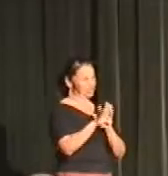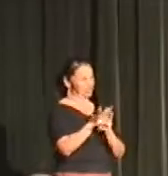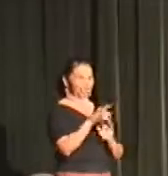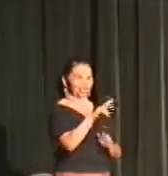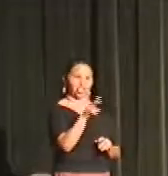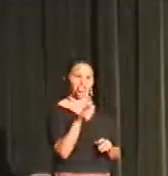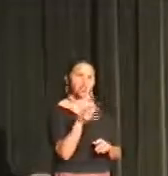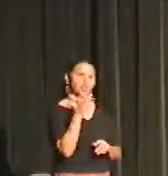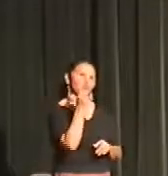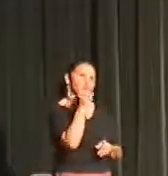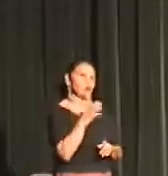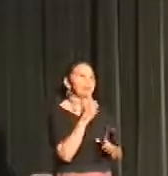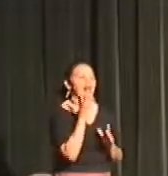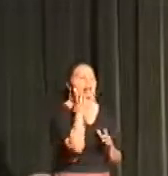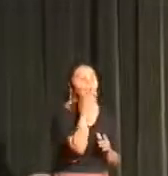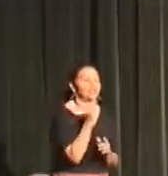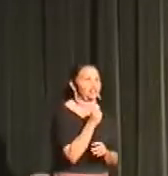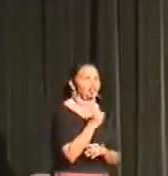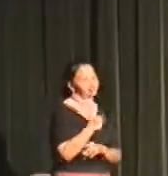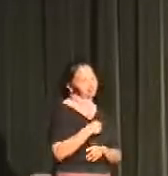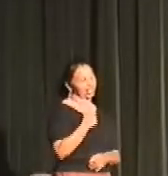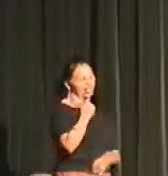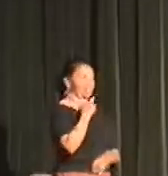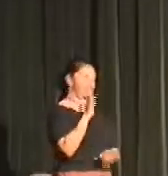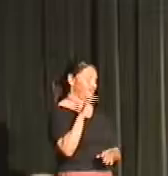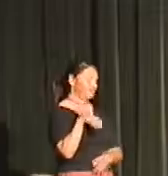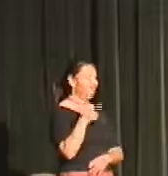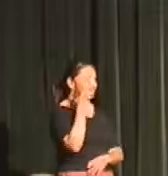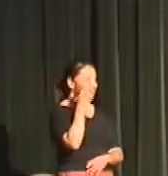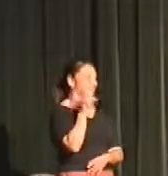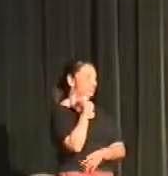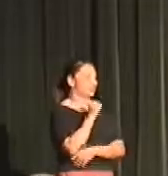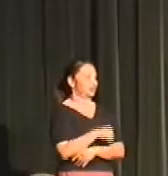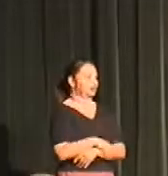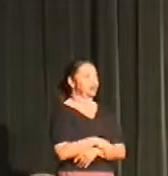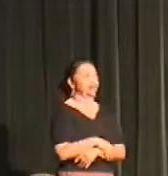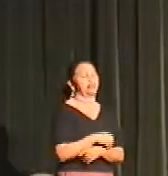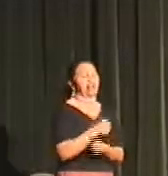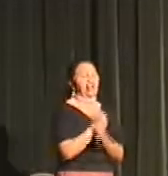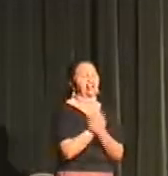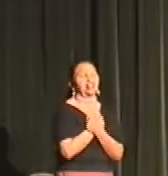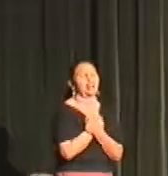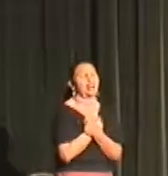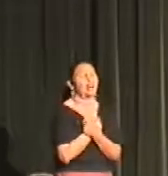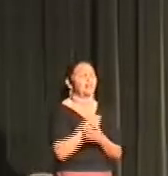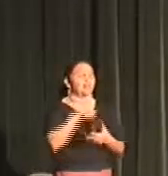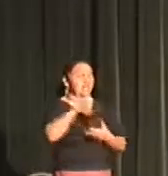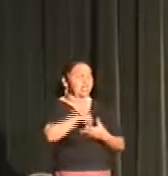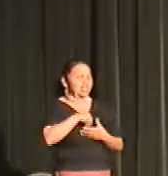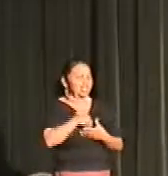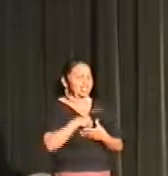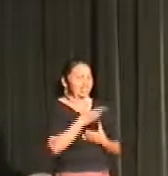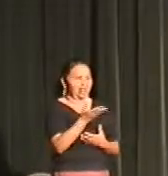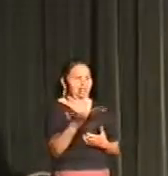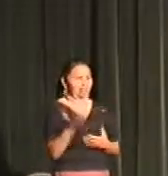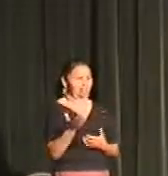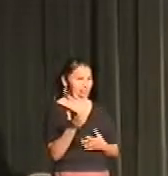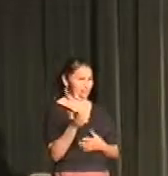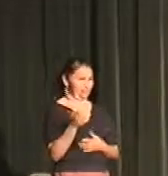guess so, you know. No, but I mean, it's like I love them on the inside, so, you know, and it's kind of like, you know, I feel